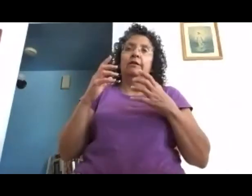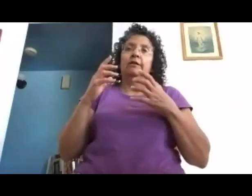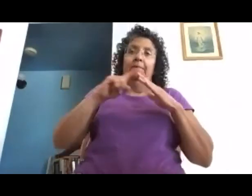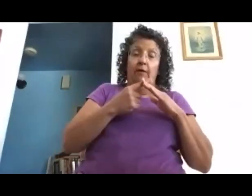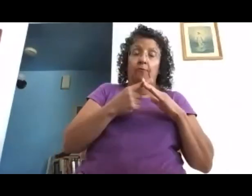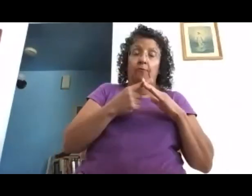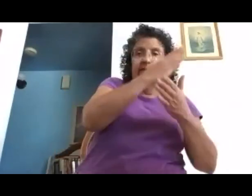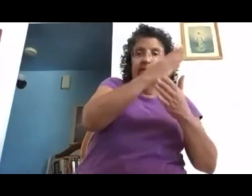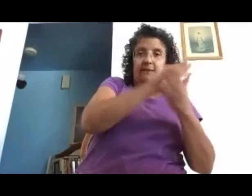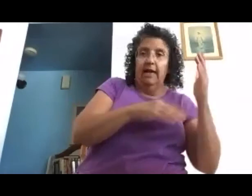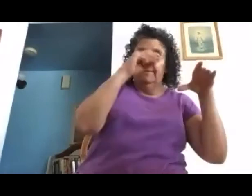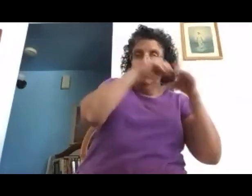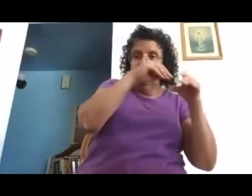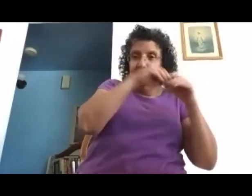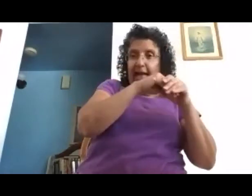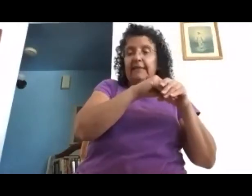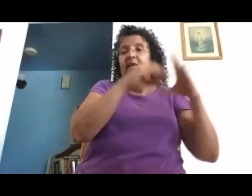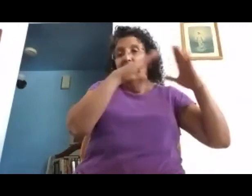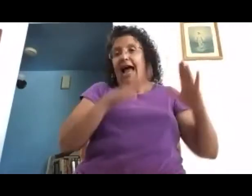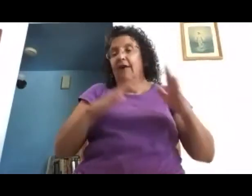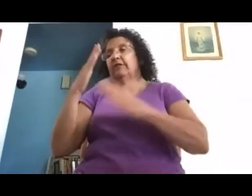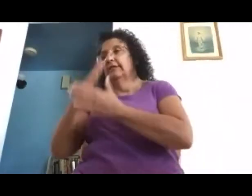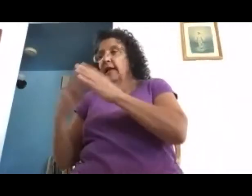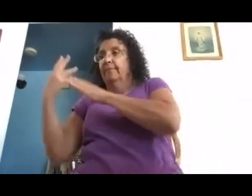I made some labels to tell them apart.